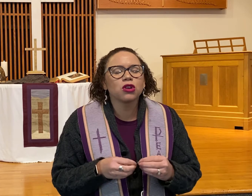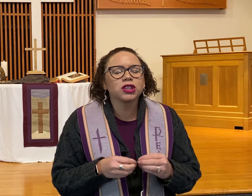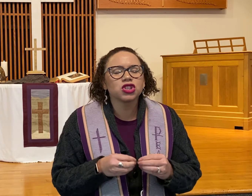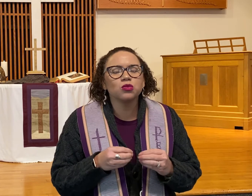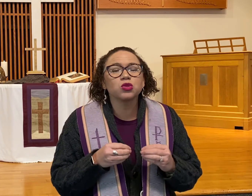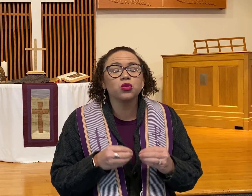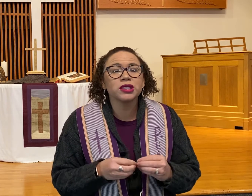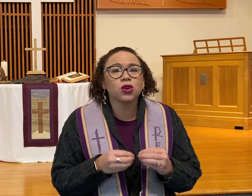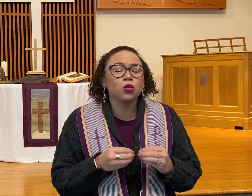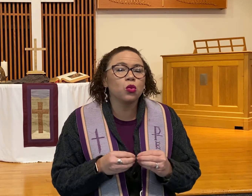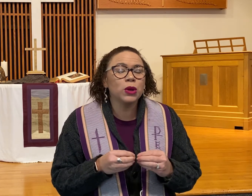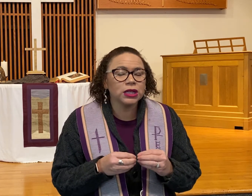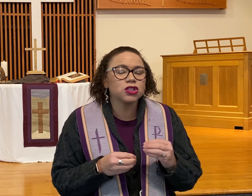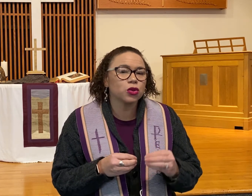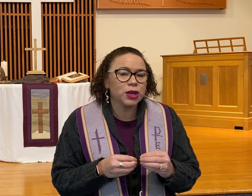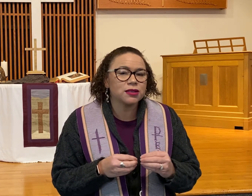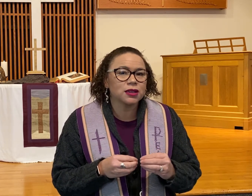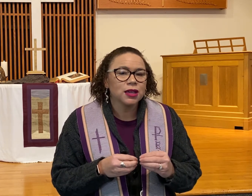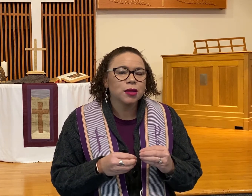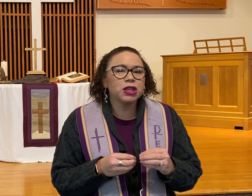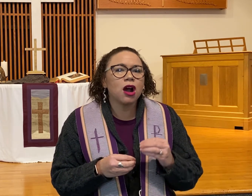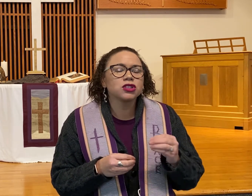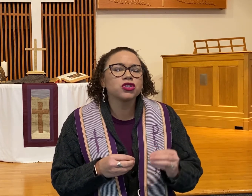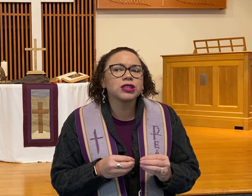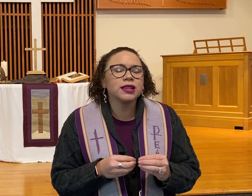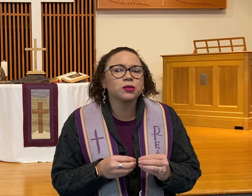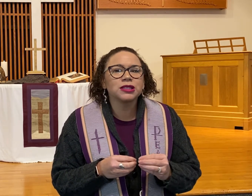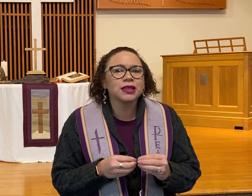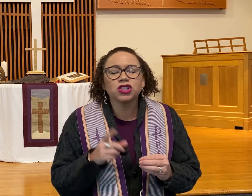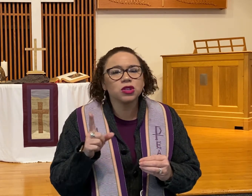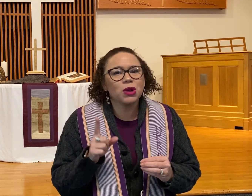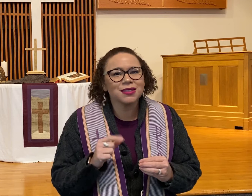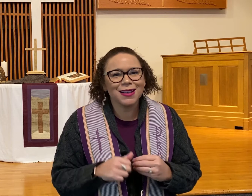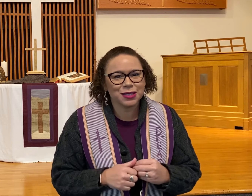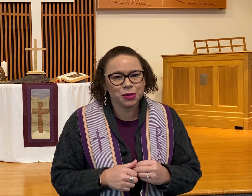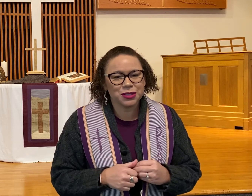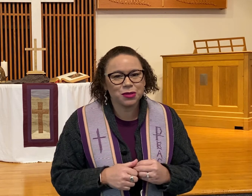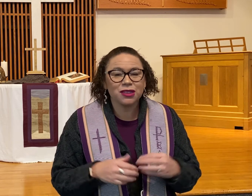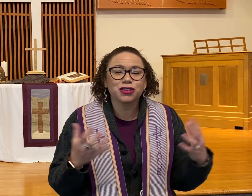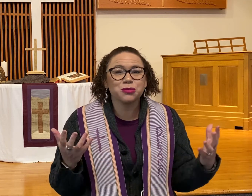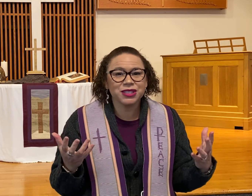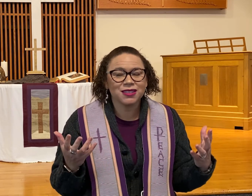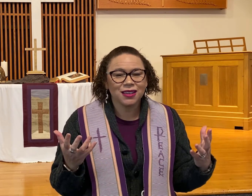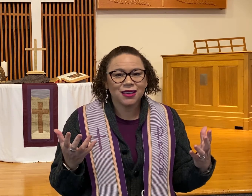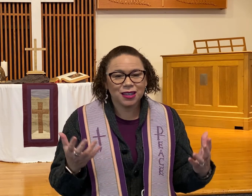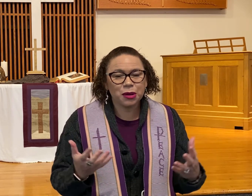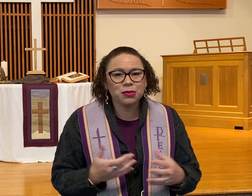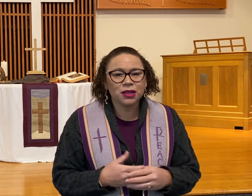that she was willing to risk being ostracized. Once again, she was not supposed to be there. She was in public,